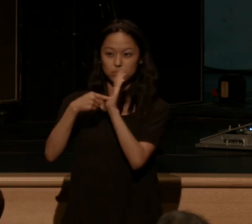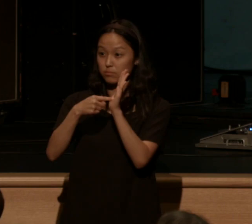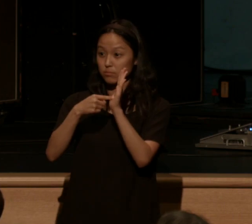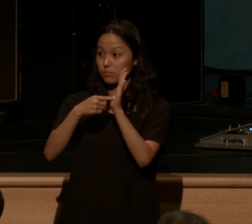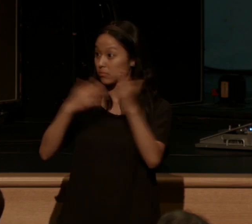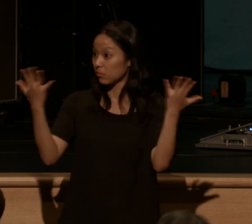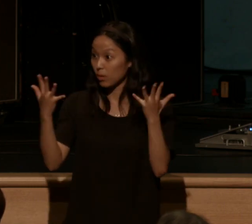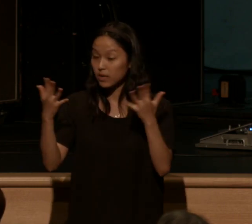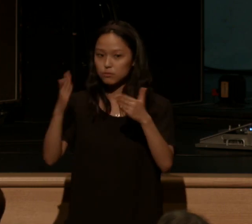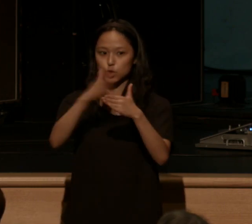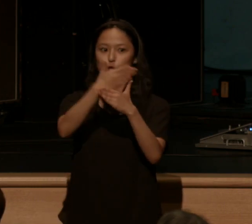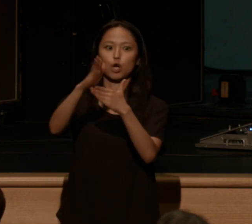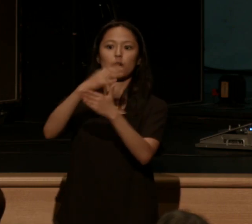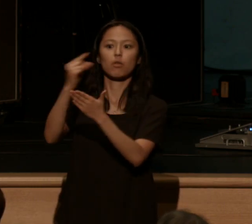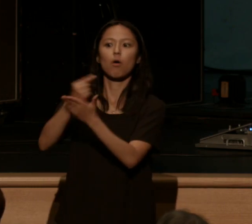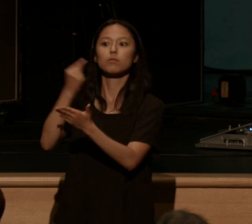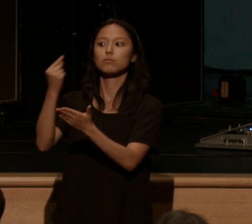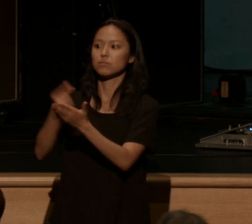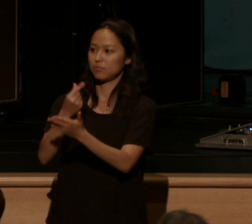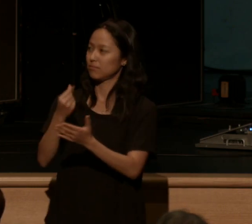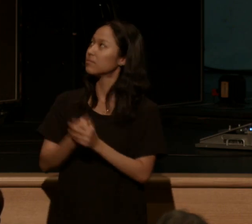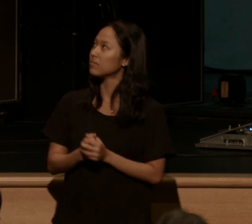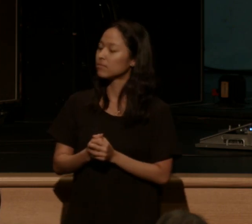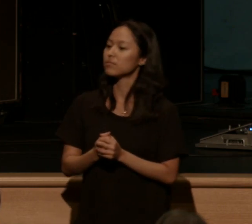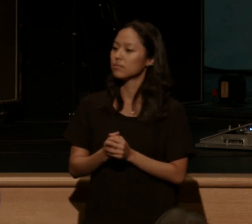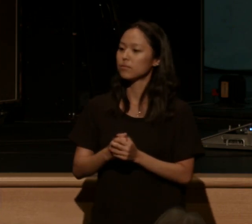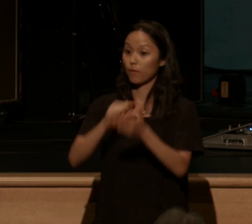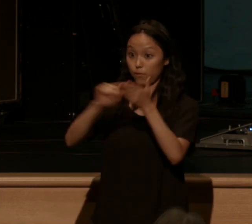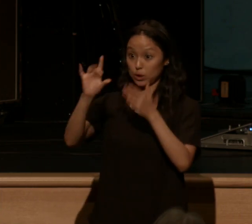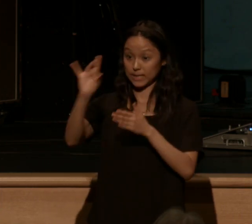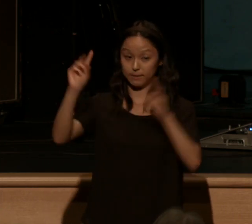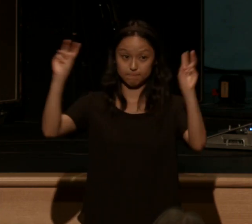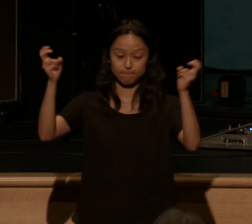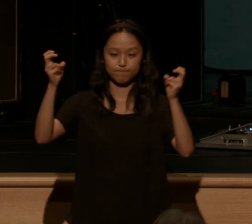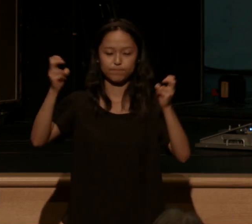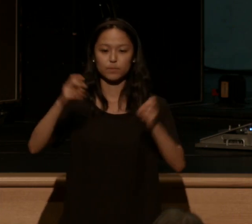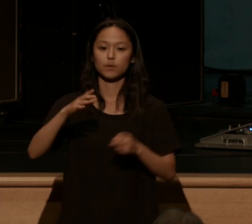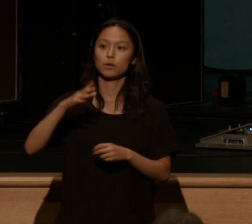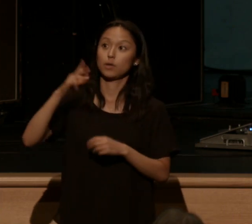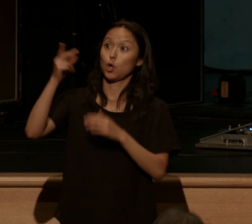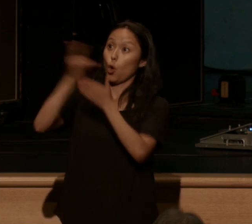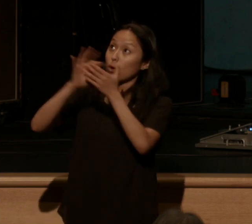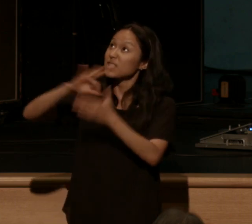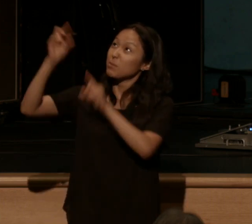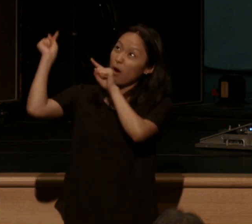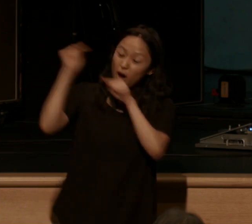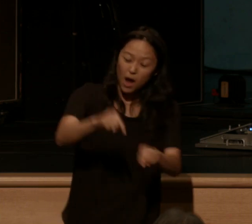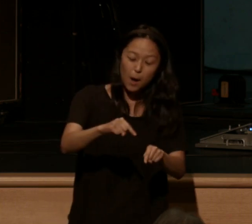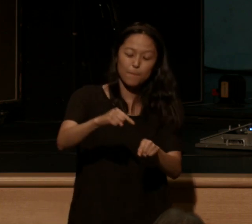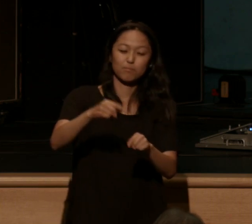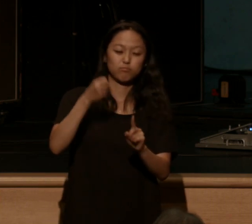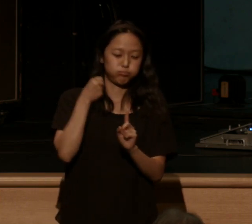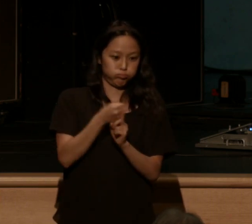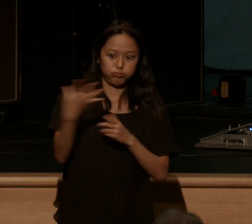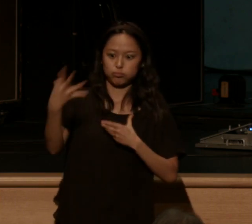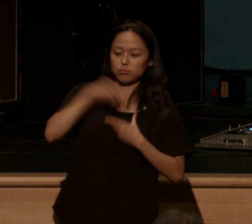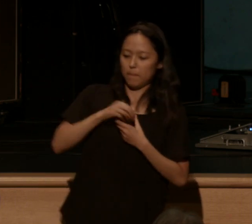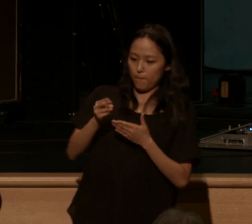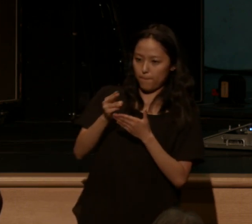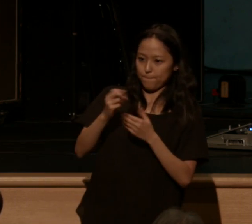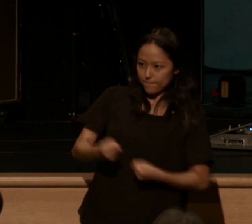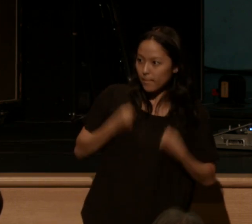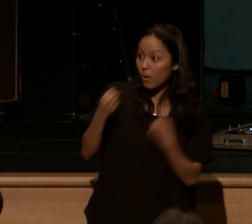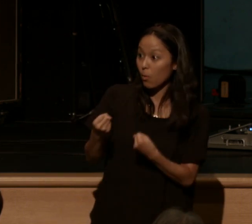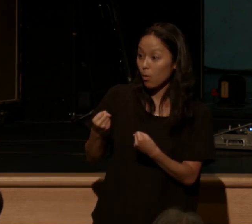witness. So verse 8 now, in its entirety, but you will receive the holy power, you receive power when the Holy Spirit comes upon you. Notice,